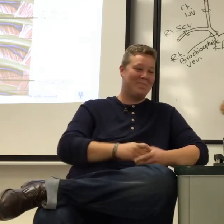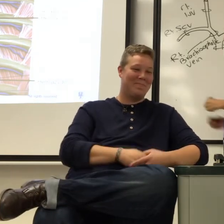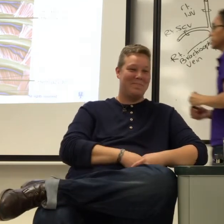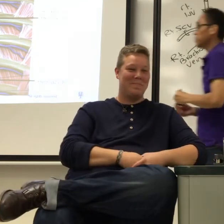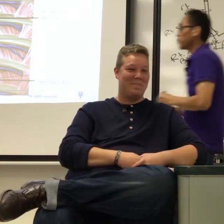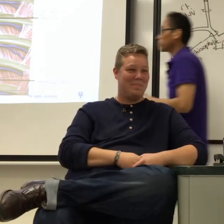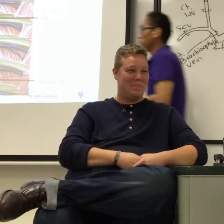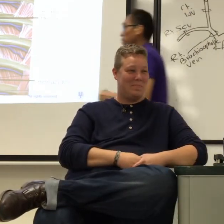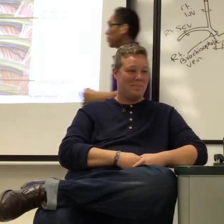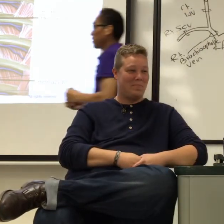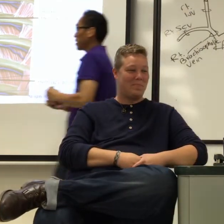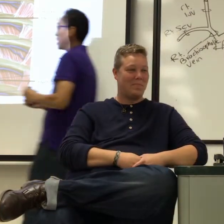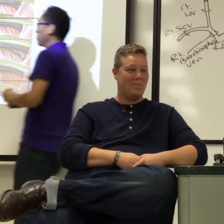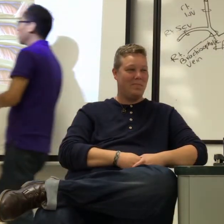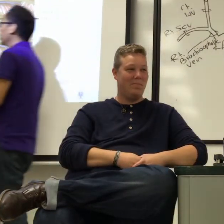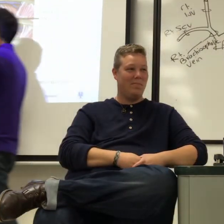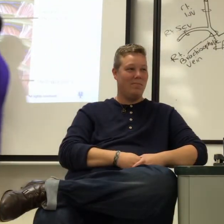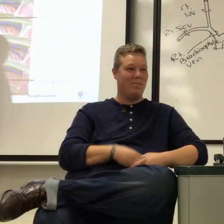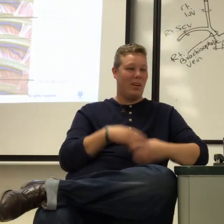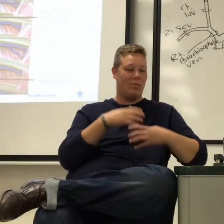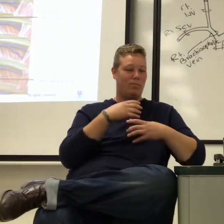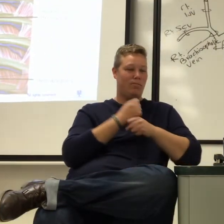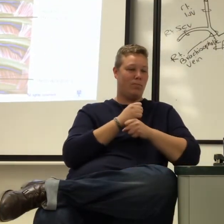an abbreviation for superior vena cava.